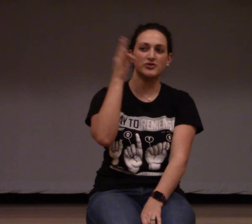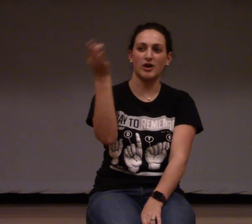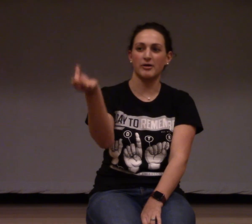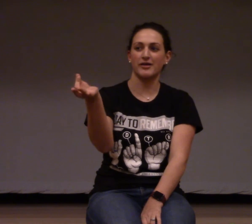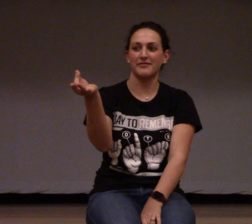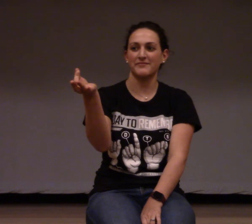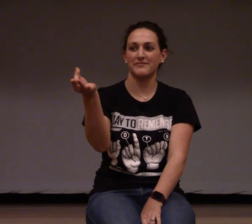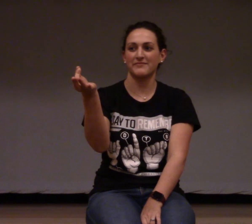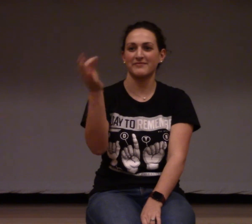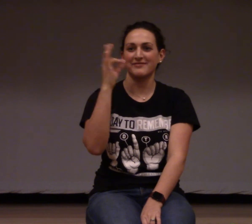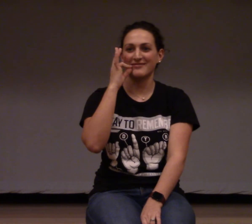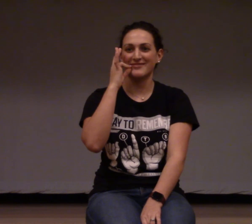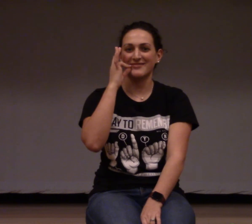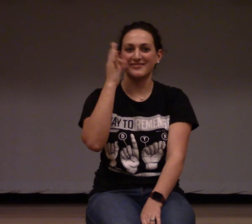strawberry.